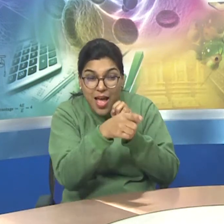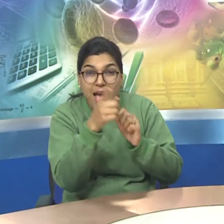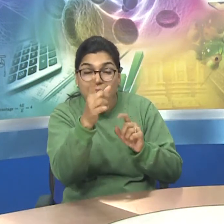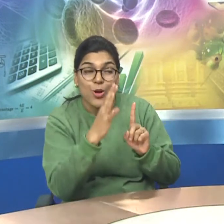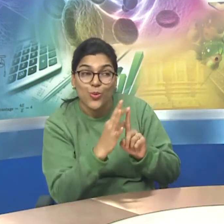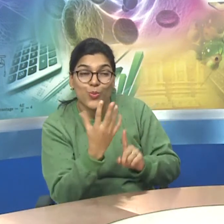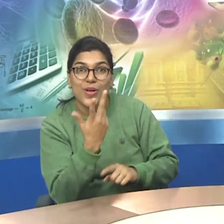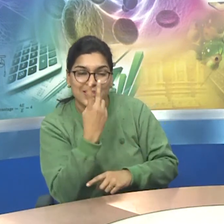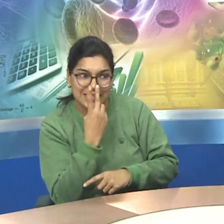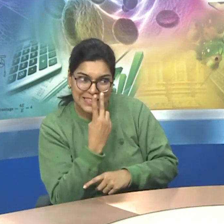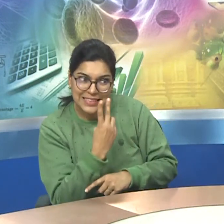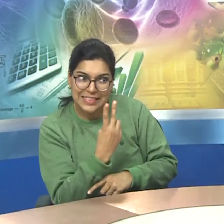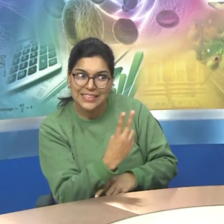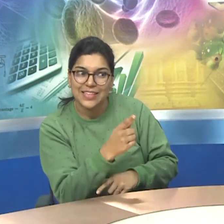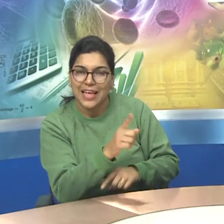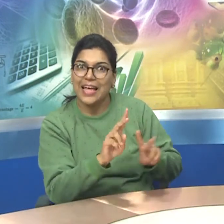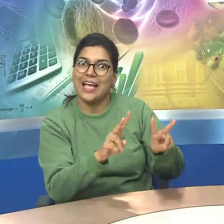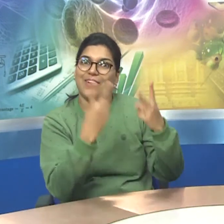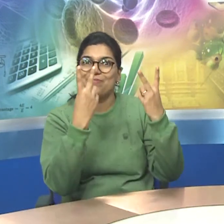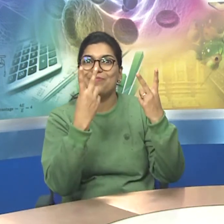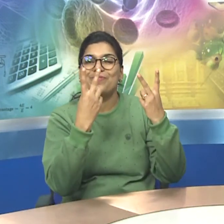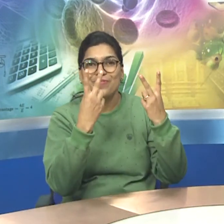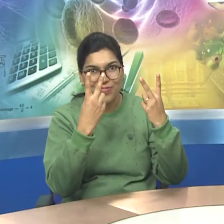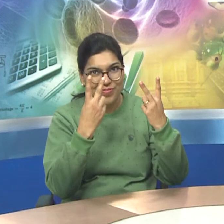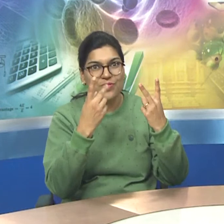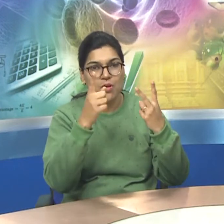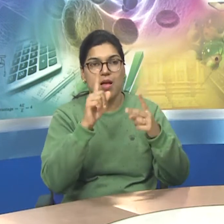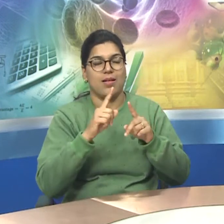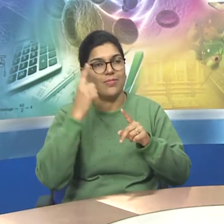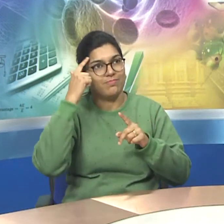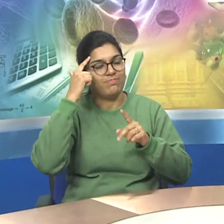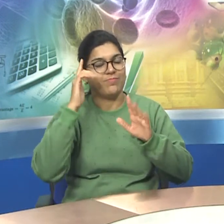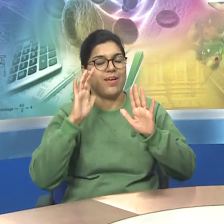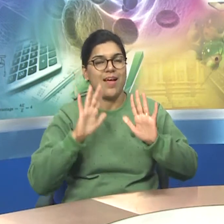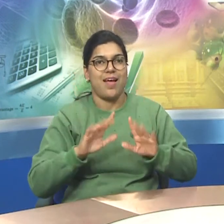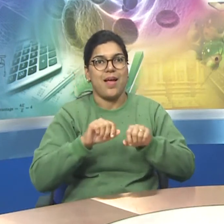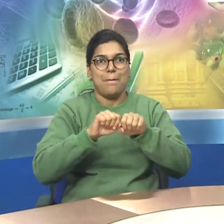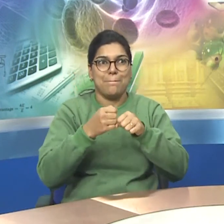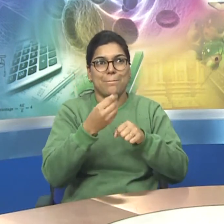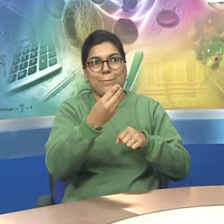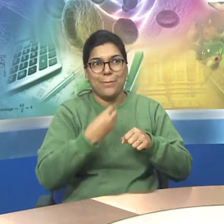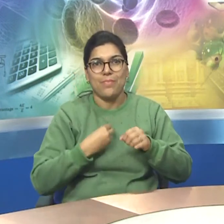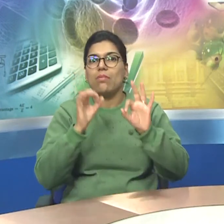to observe what is happening in front of him,